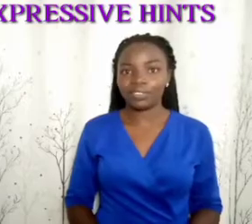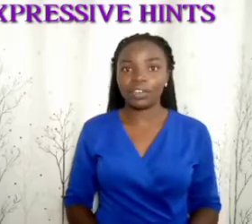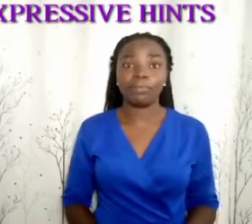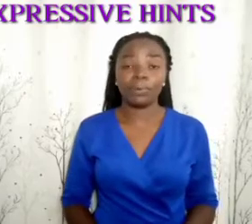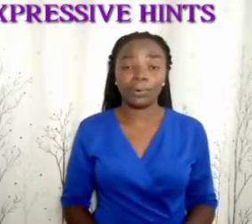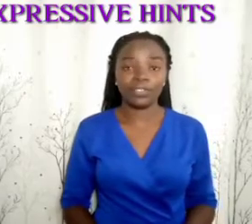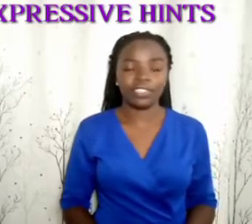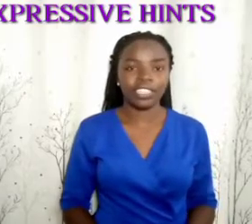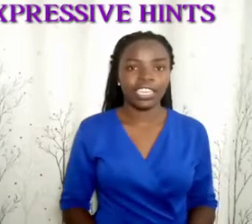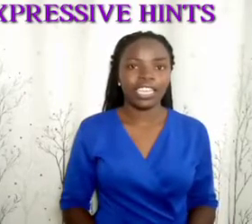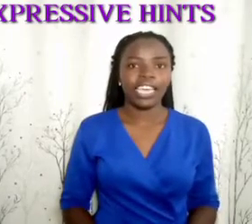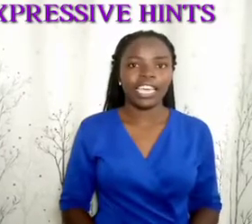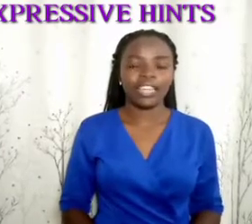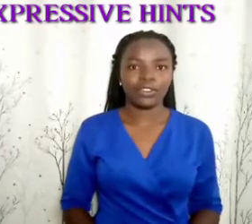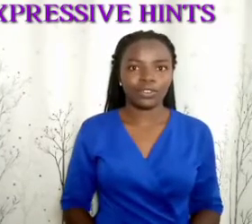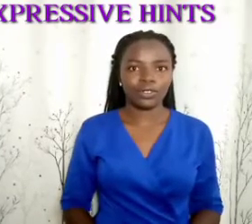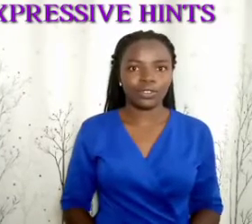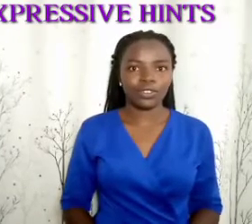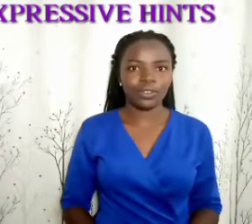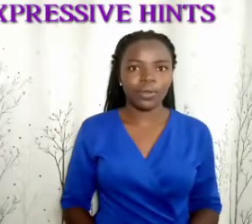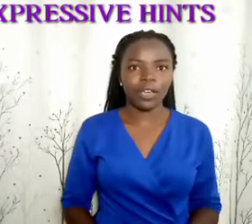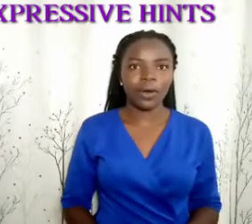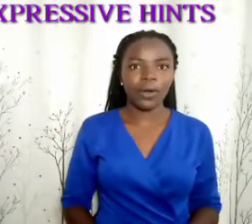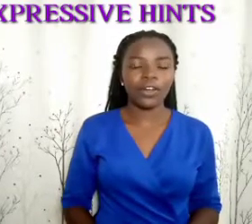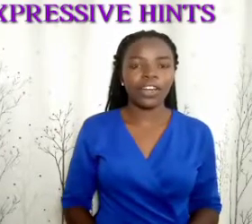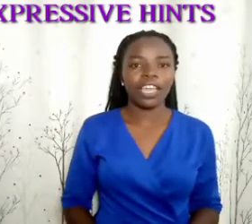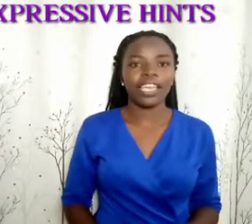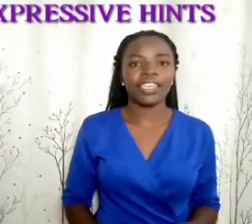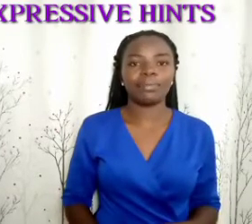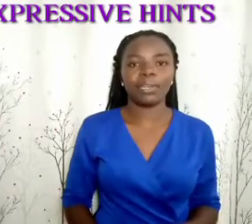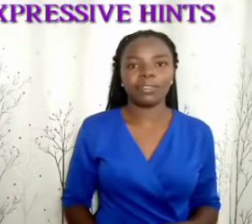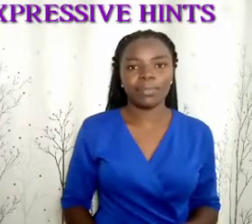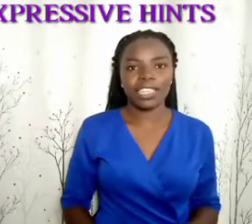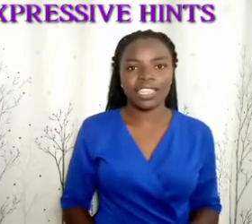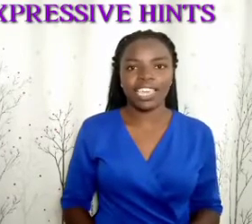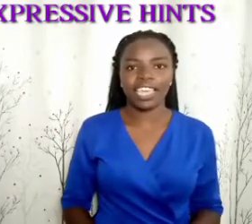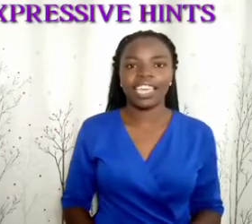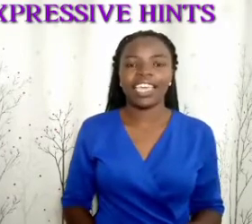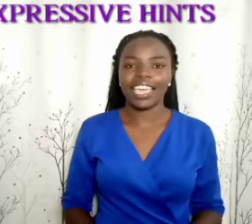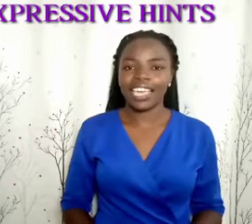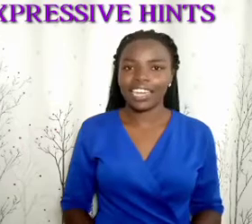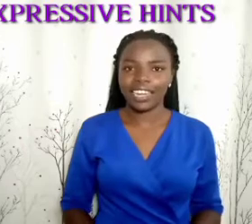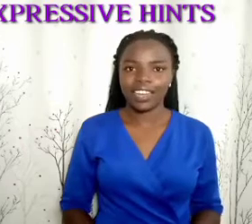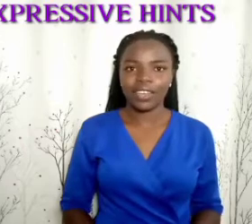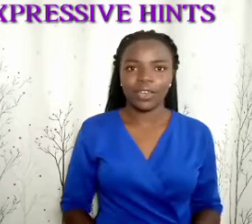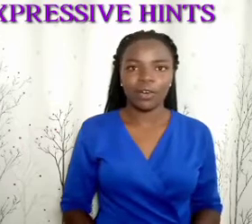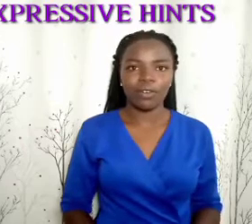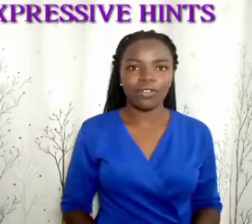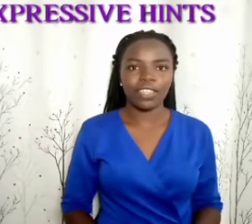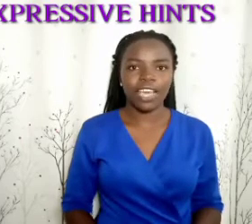have paused and you're not continuing, or it might mean the end of that